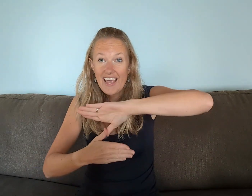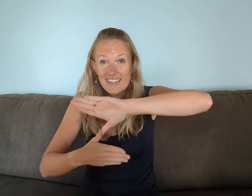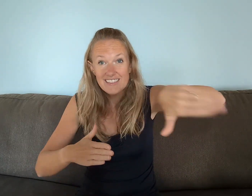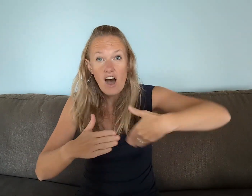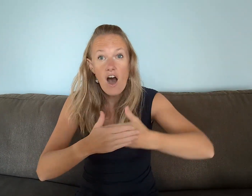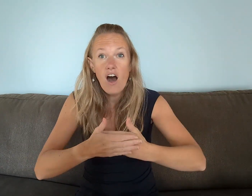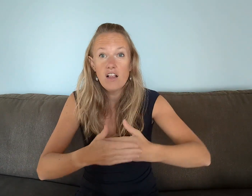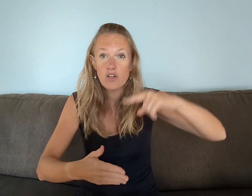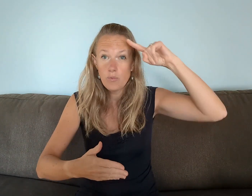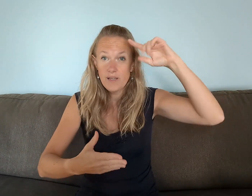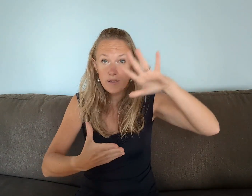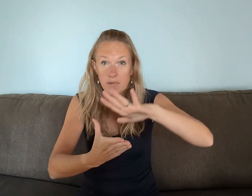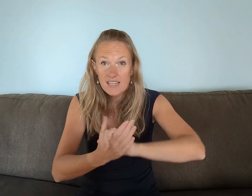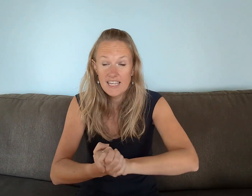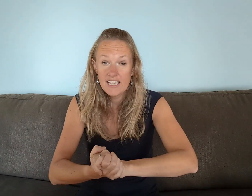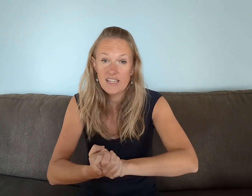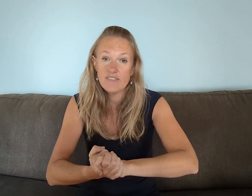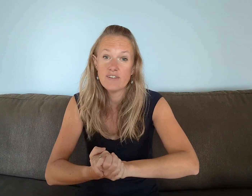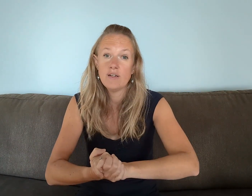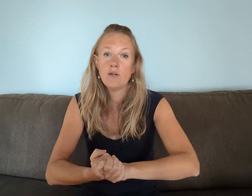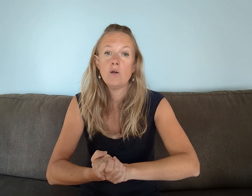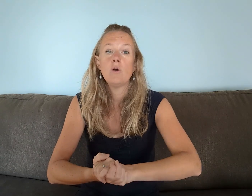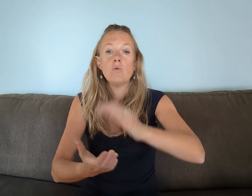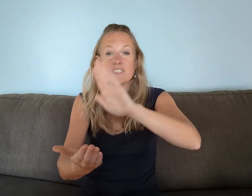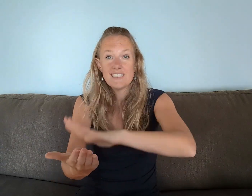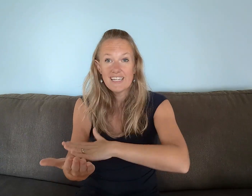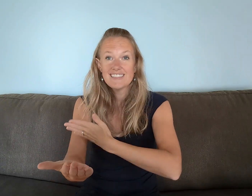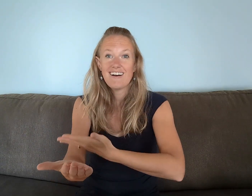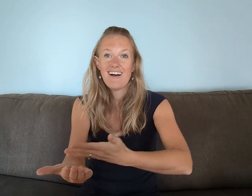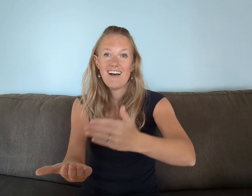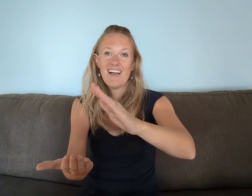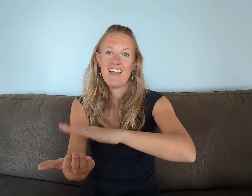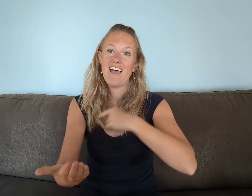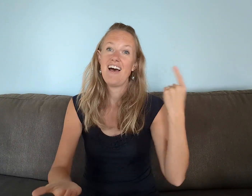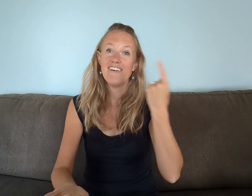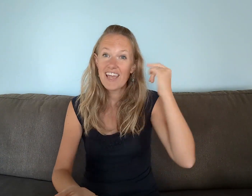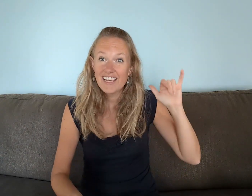and all who will believe will sing a song of